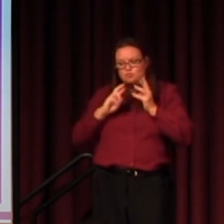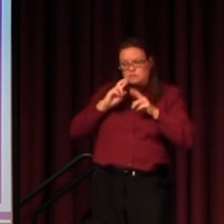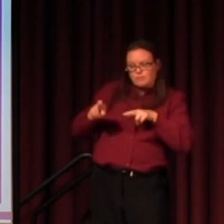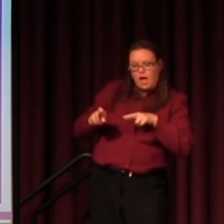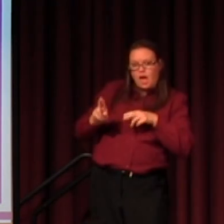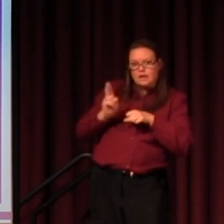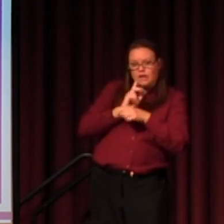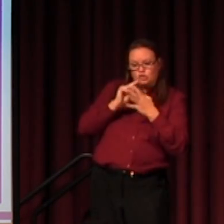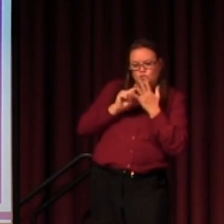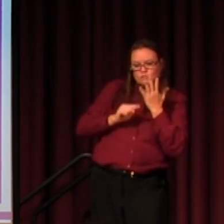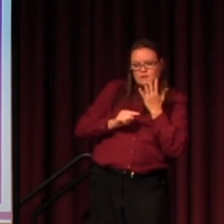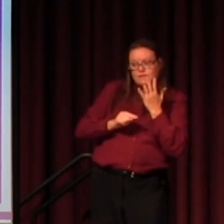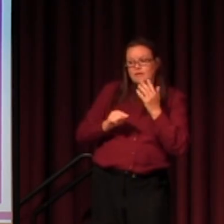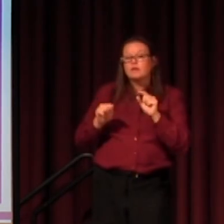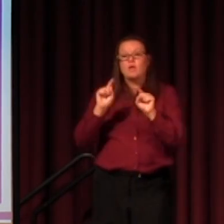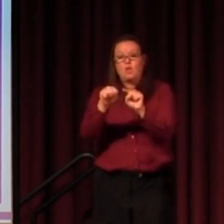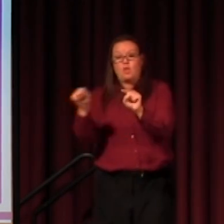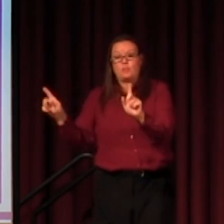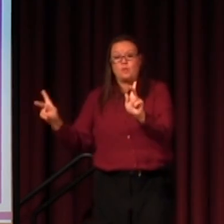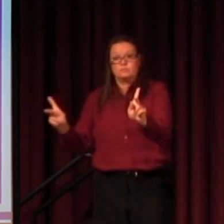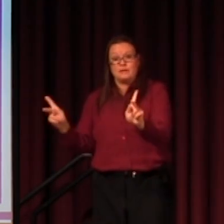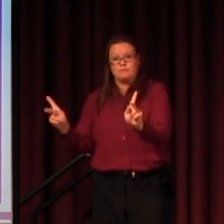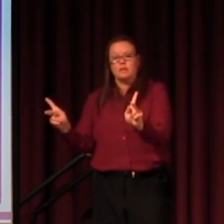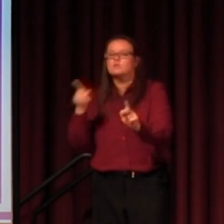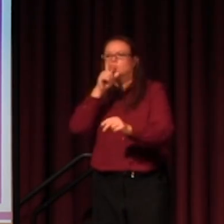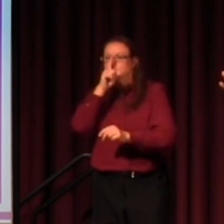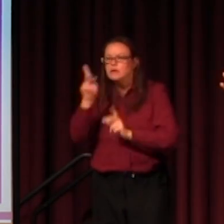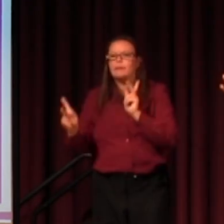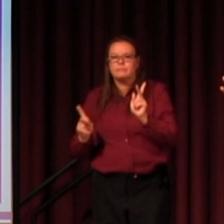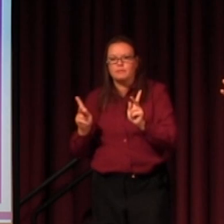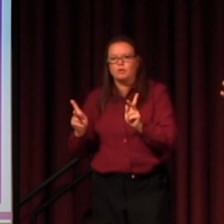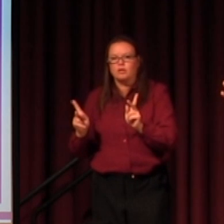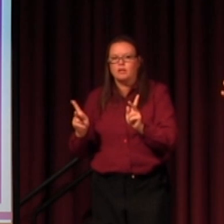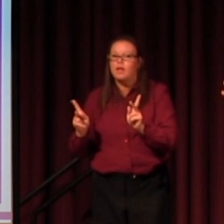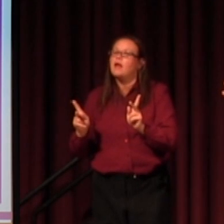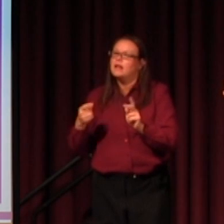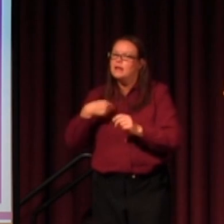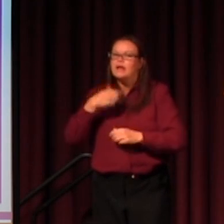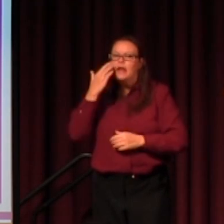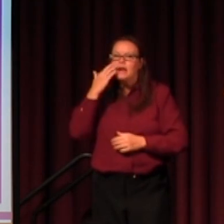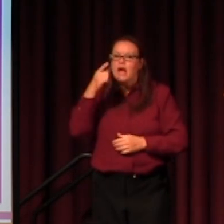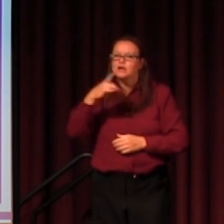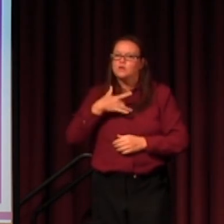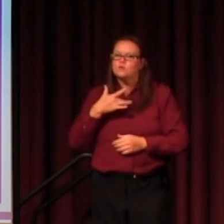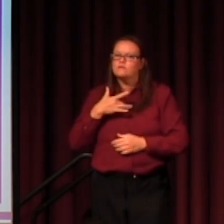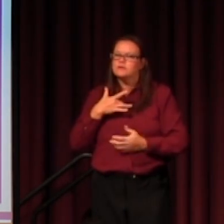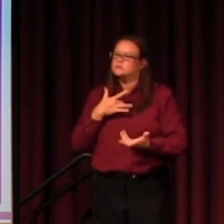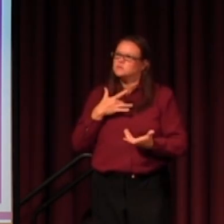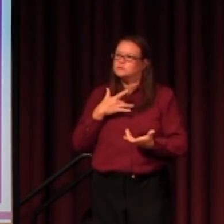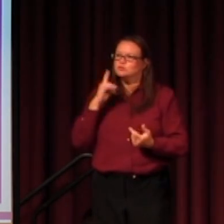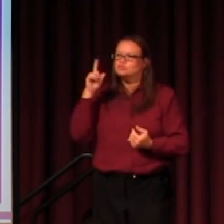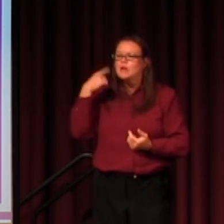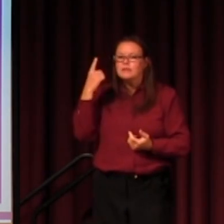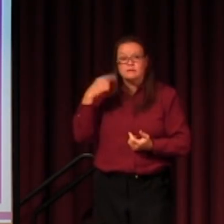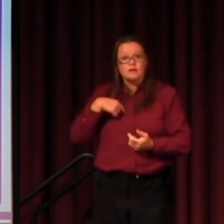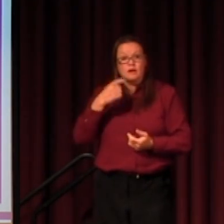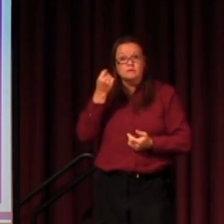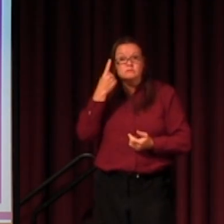There are real people on the other side of those politics. And I know they make you crazy. I understand.